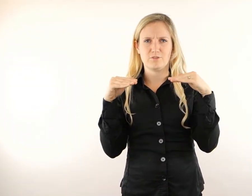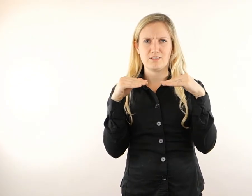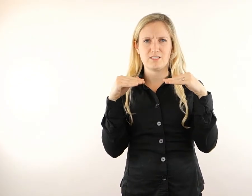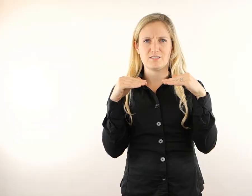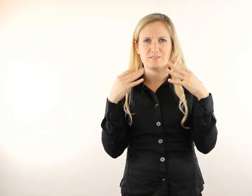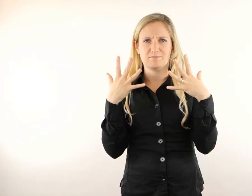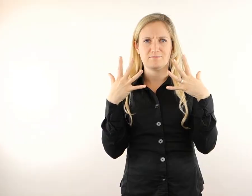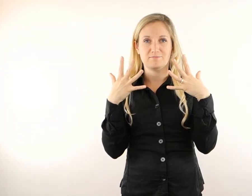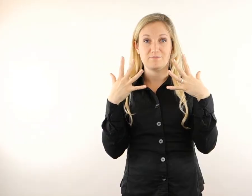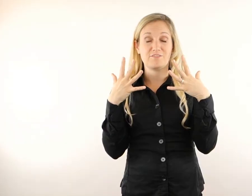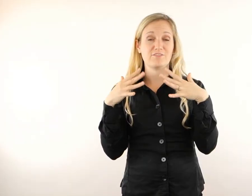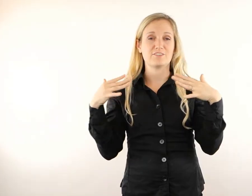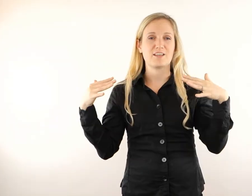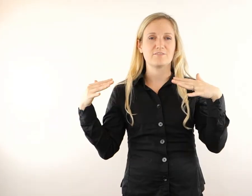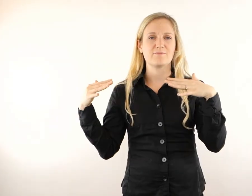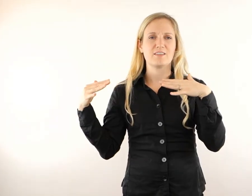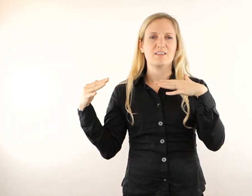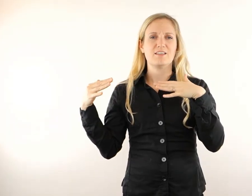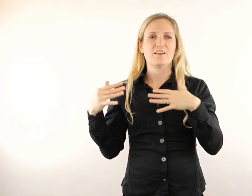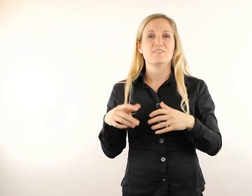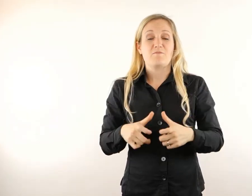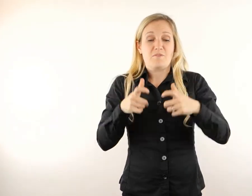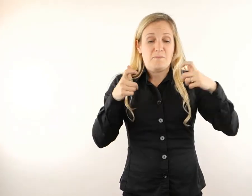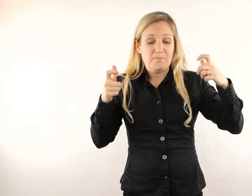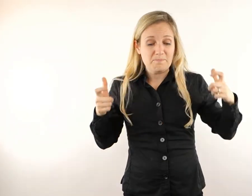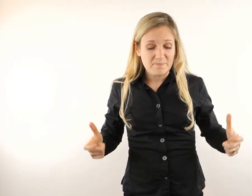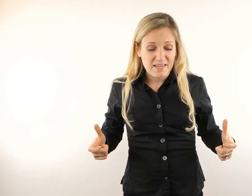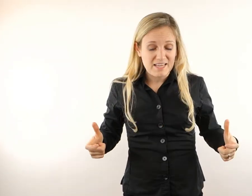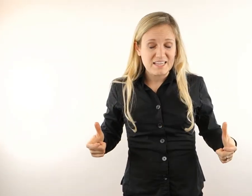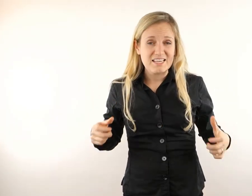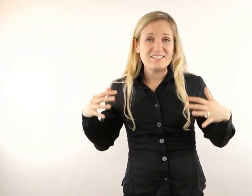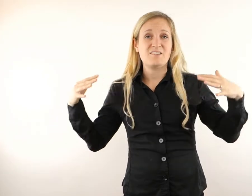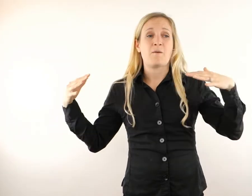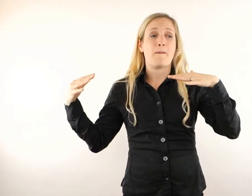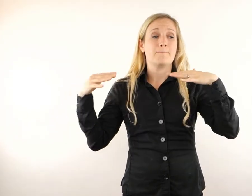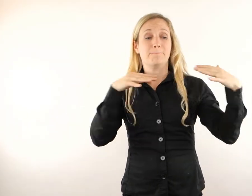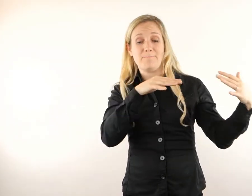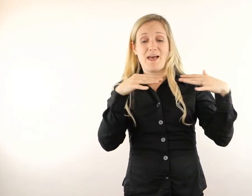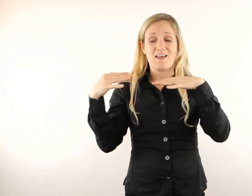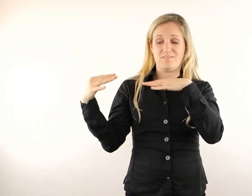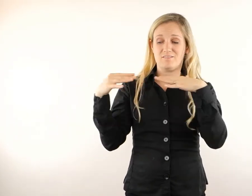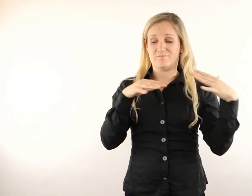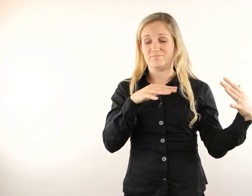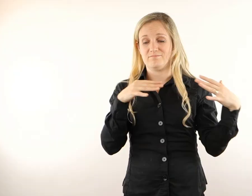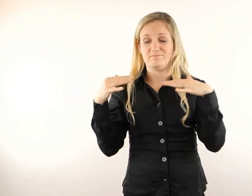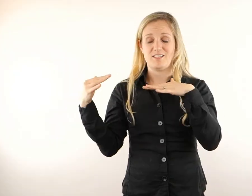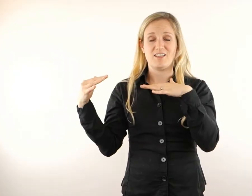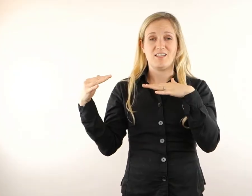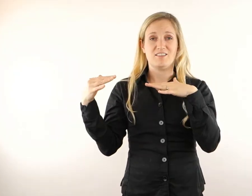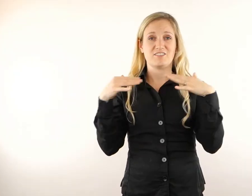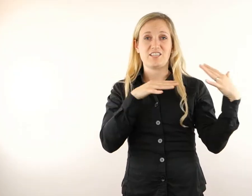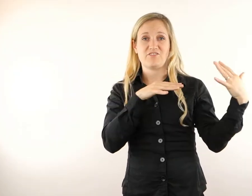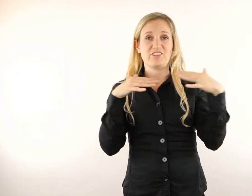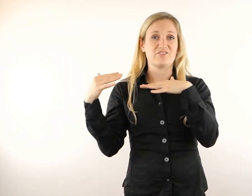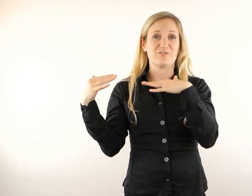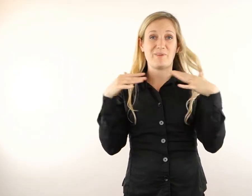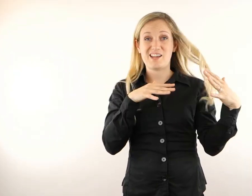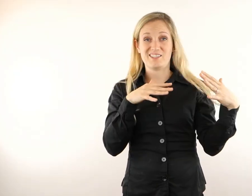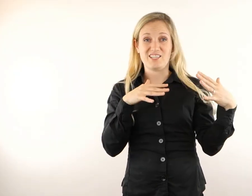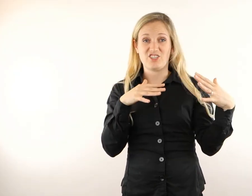like this. Have your fingers out. So the biggest battle, it's like your fingers are battling each